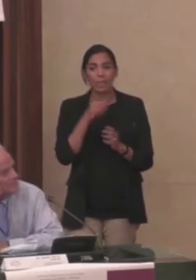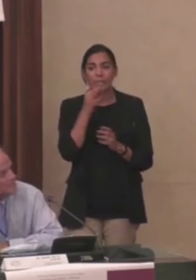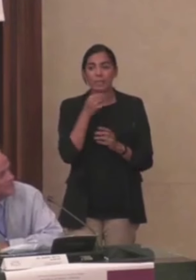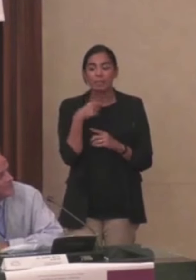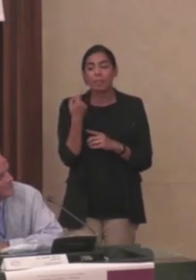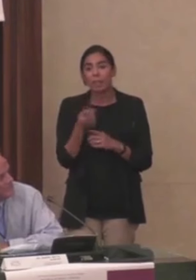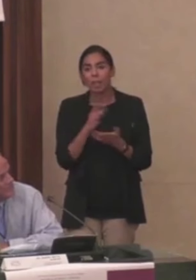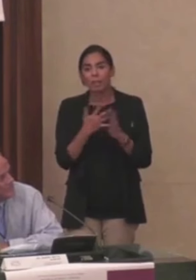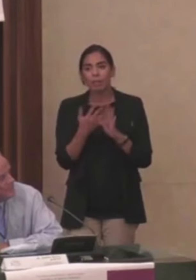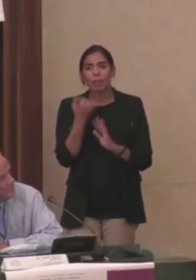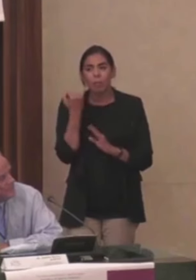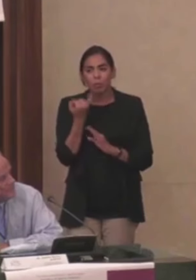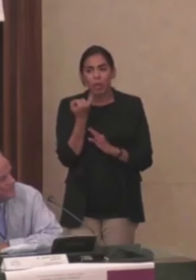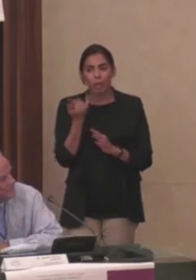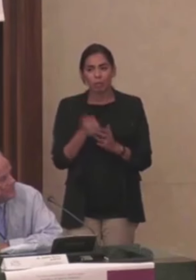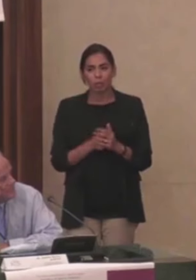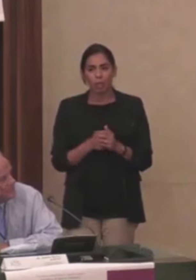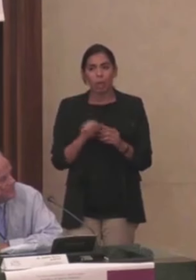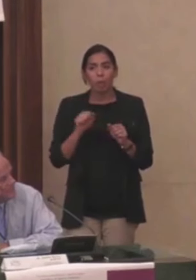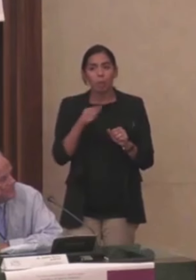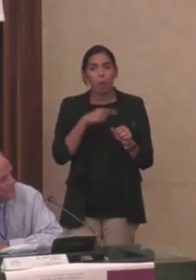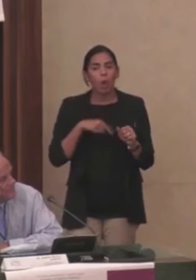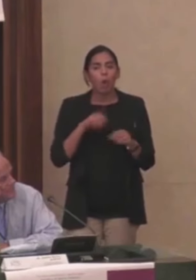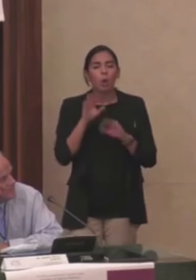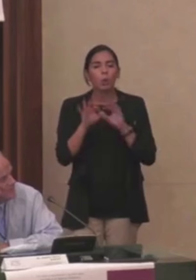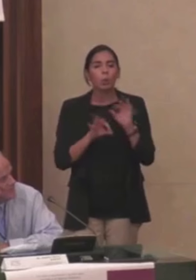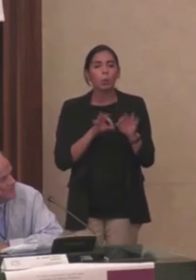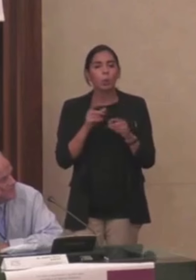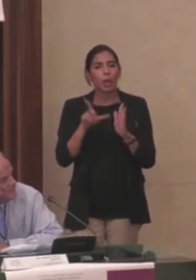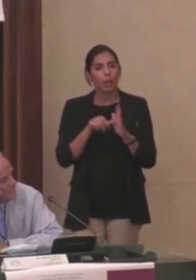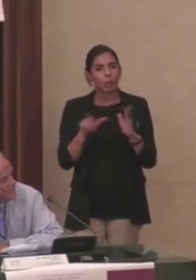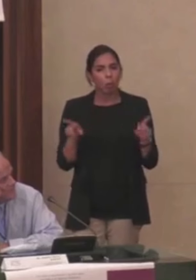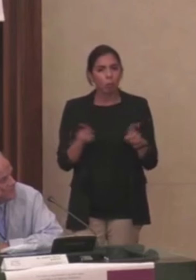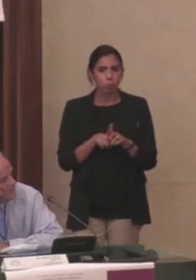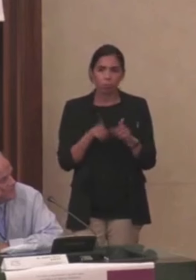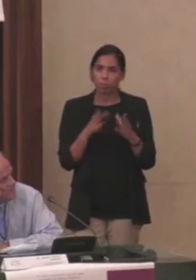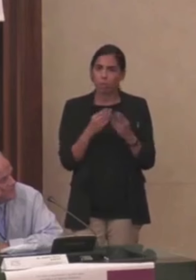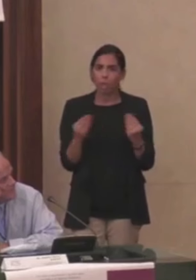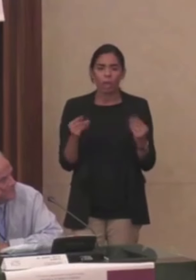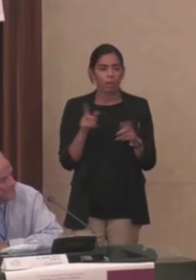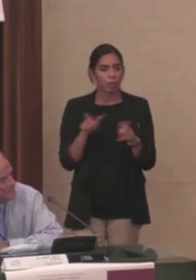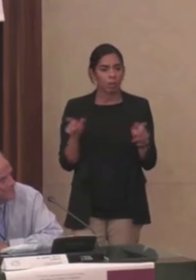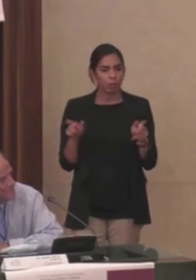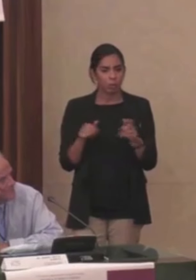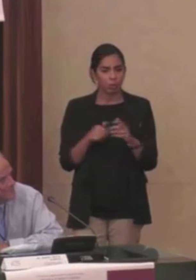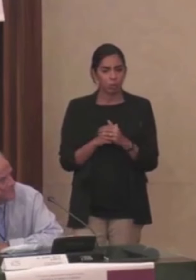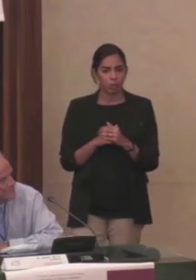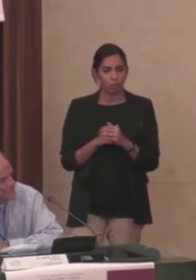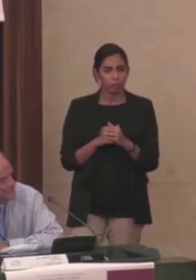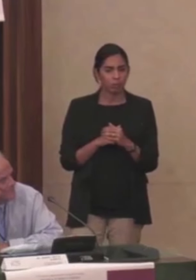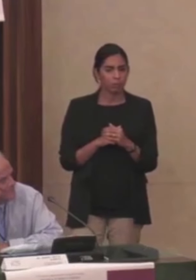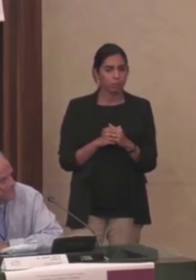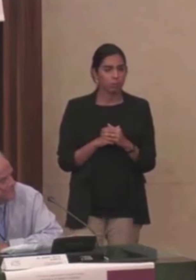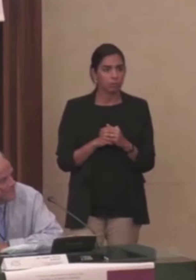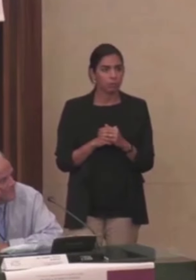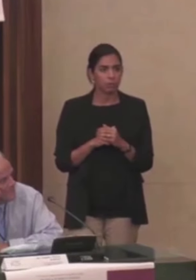And so it will be much easier to treat more and more people than we do now.